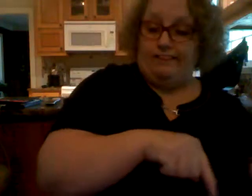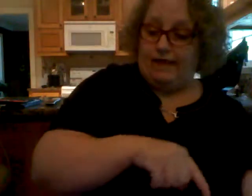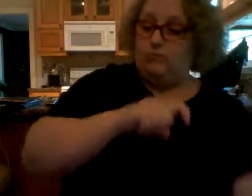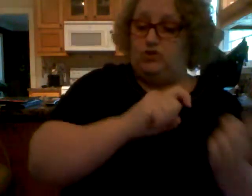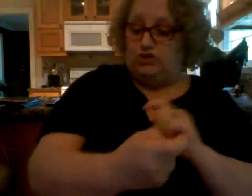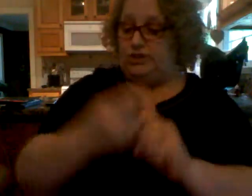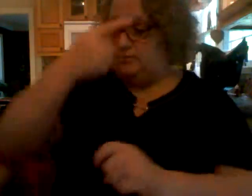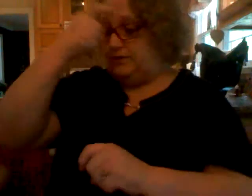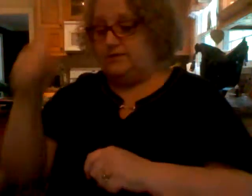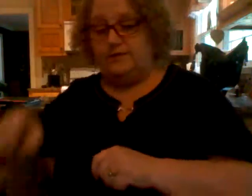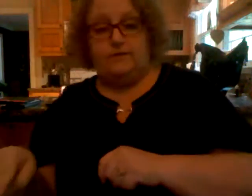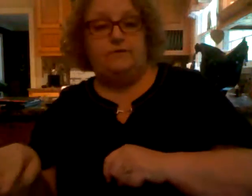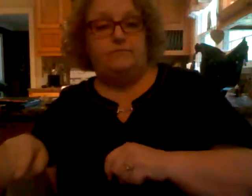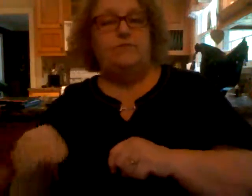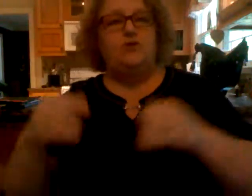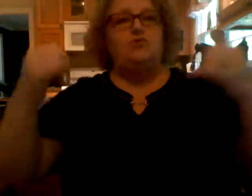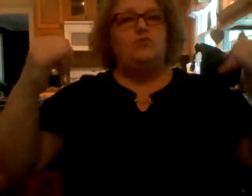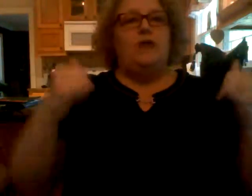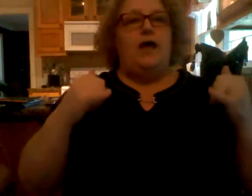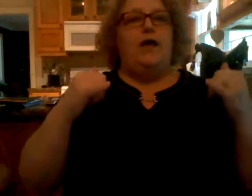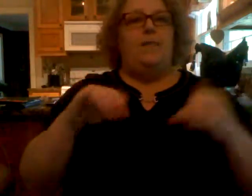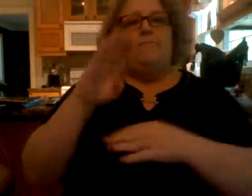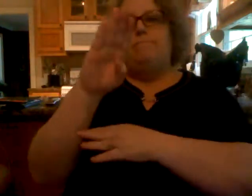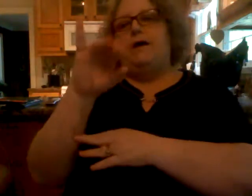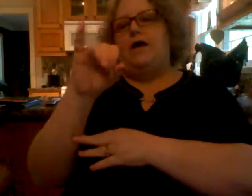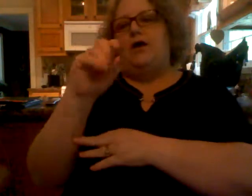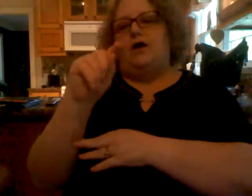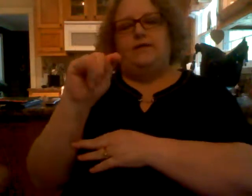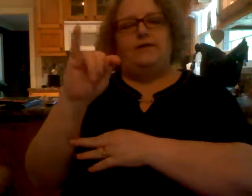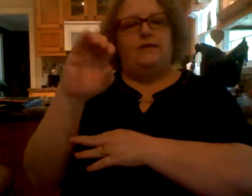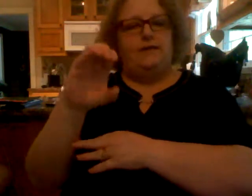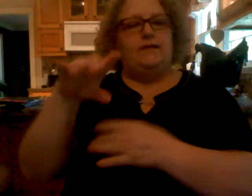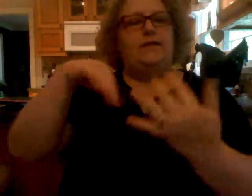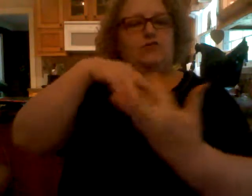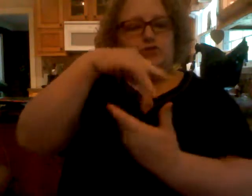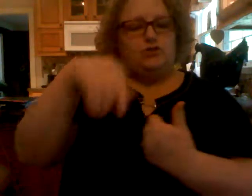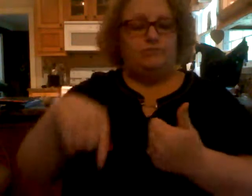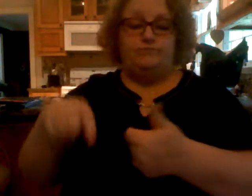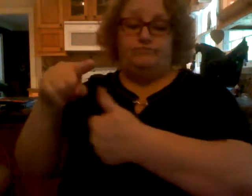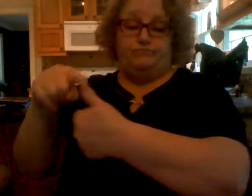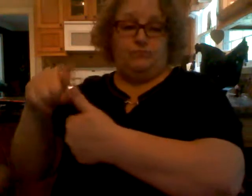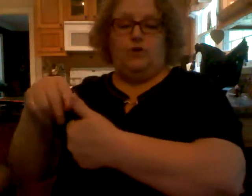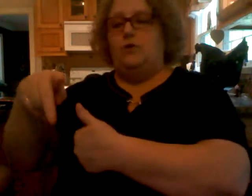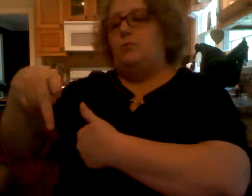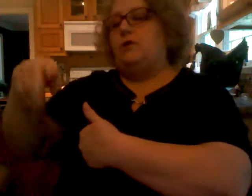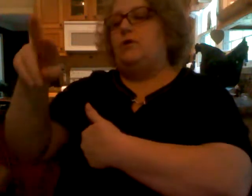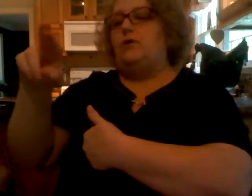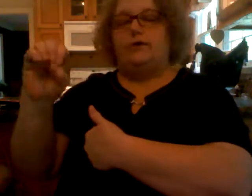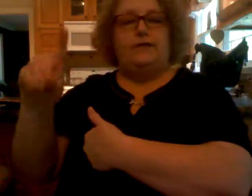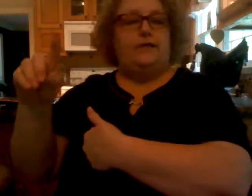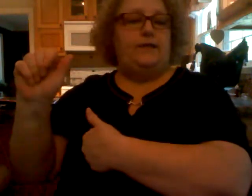Okay, on to the biotic interactions. Our very first one is predation. And to simply put, it's one